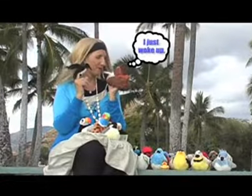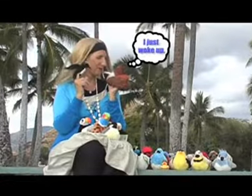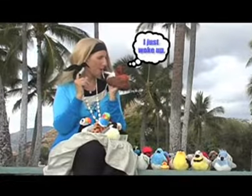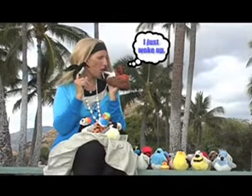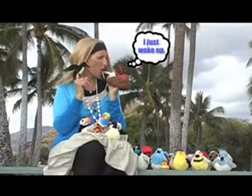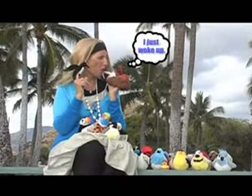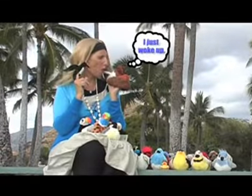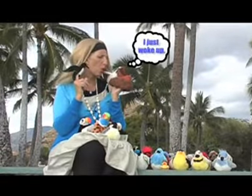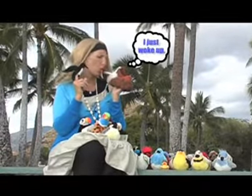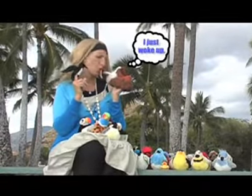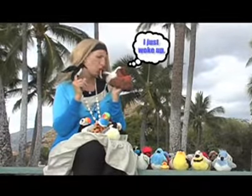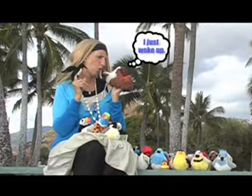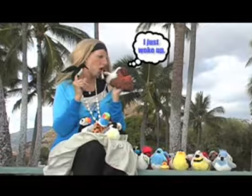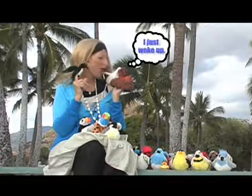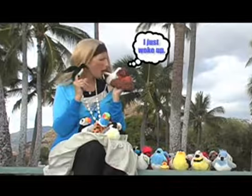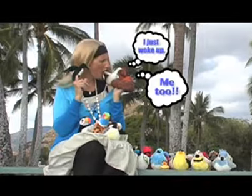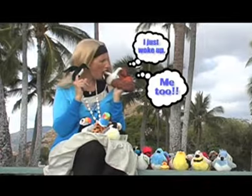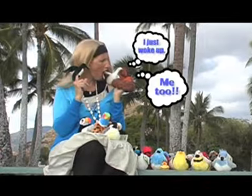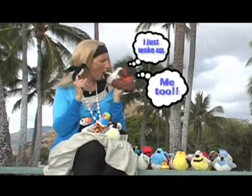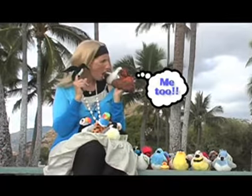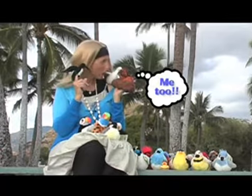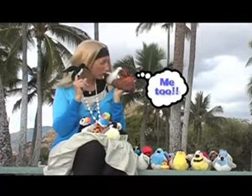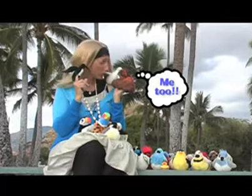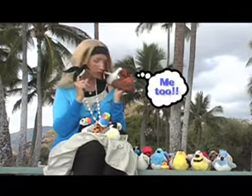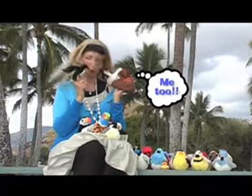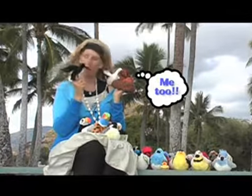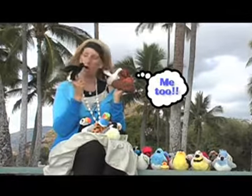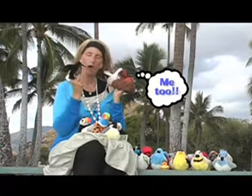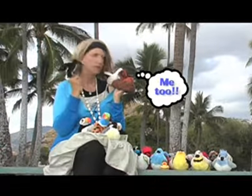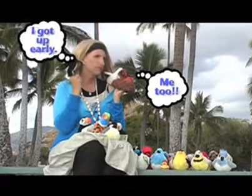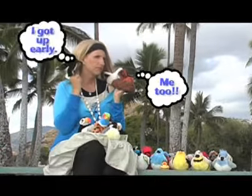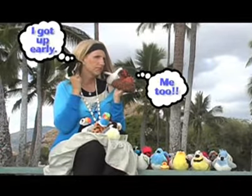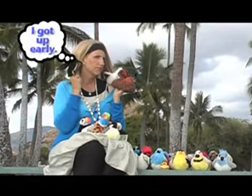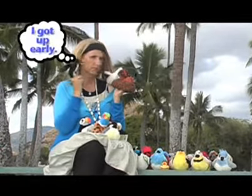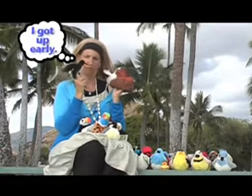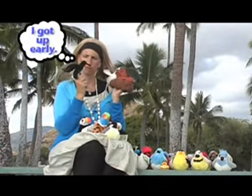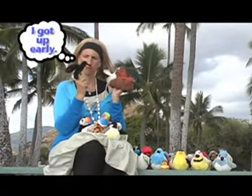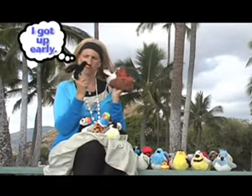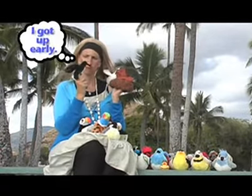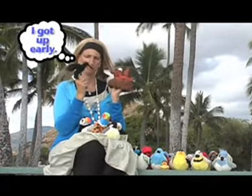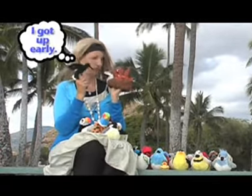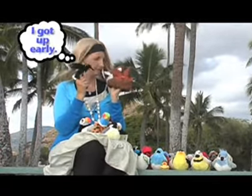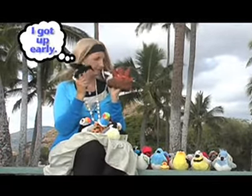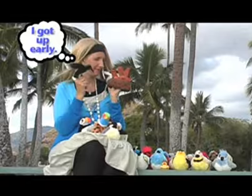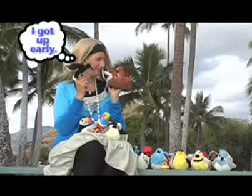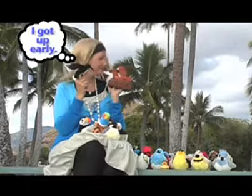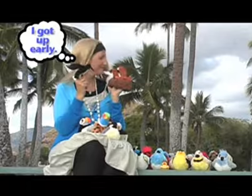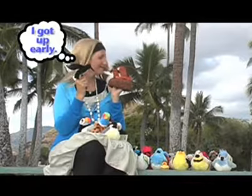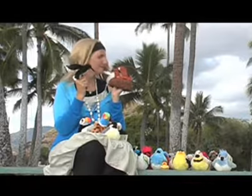I just woke up. Me too. I got up early. When